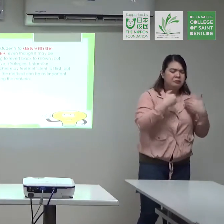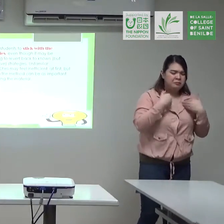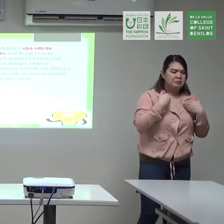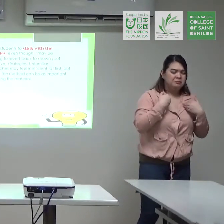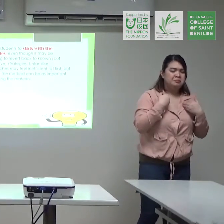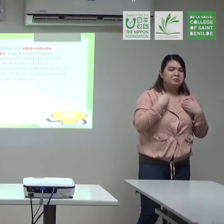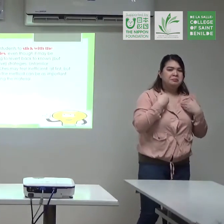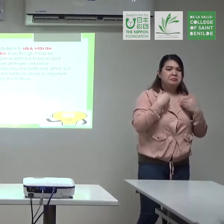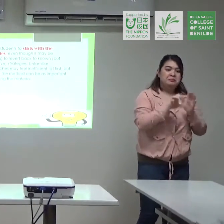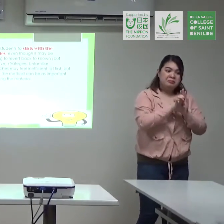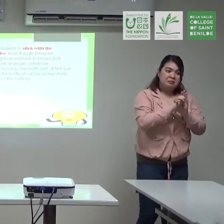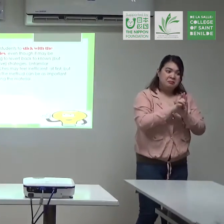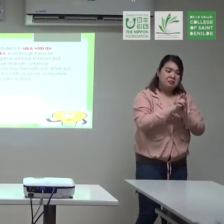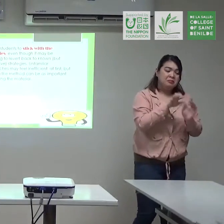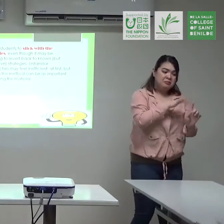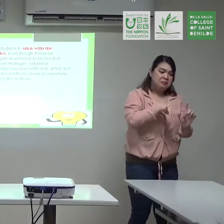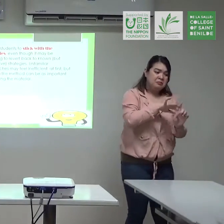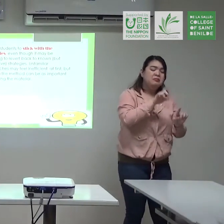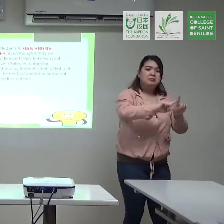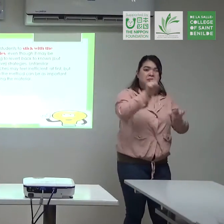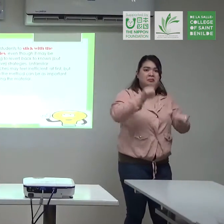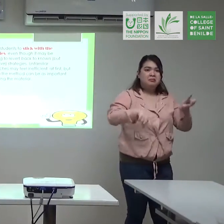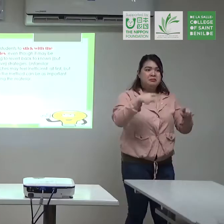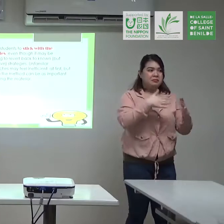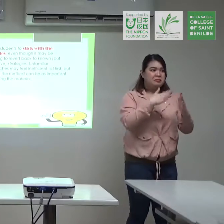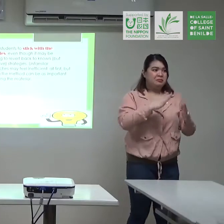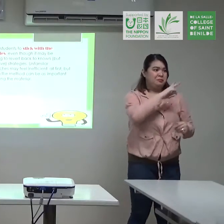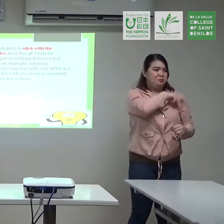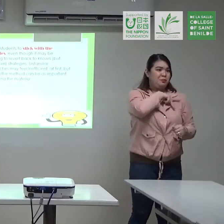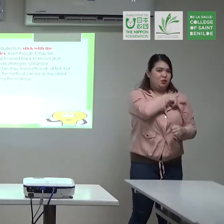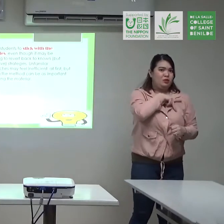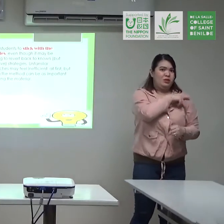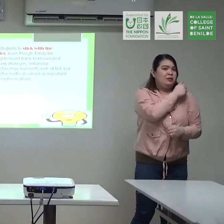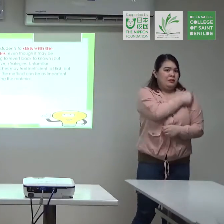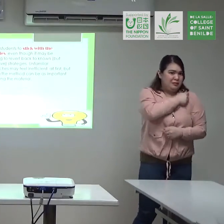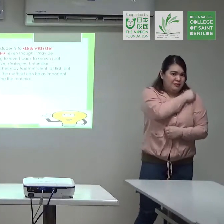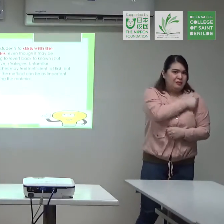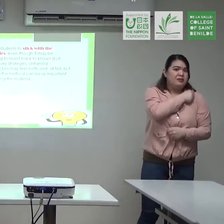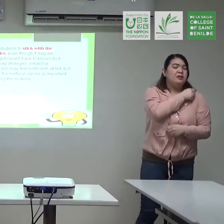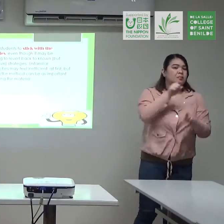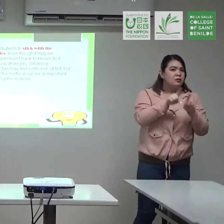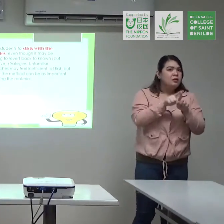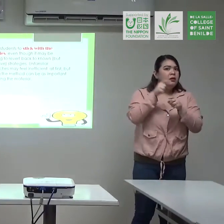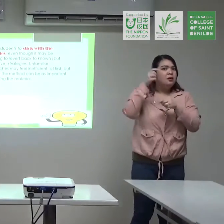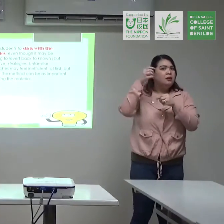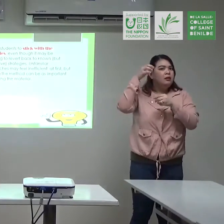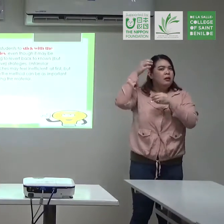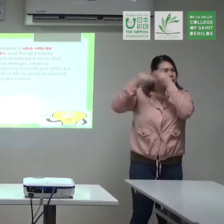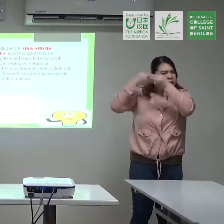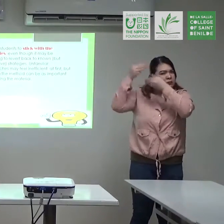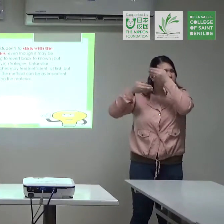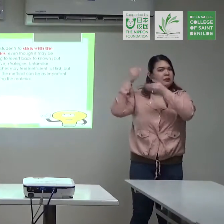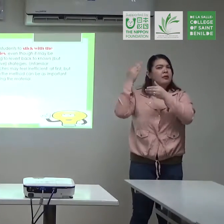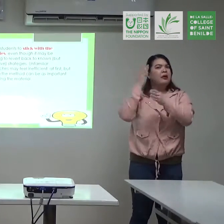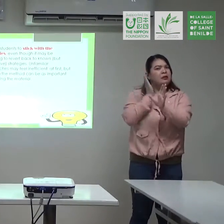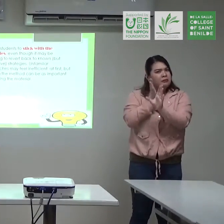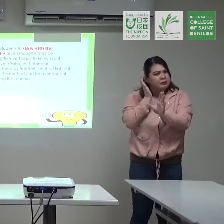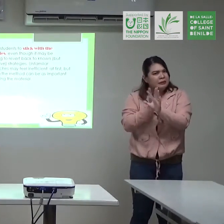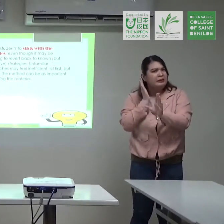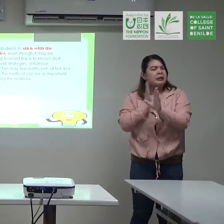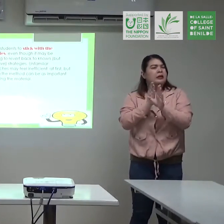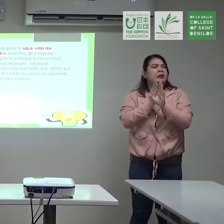different students have different personalities and different mental capacities and different